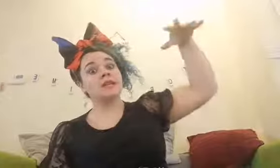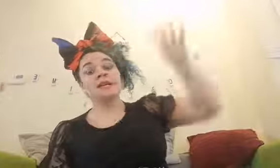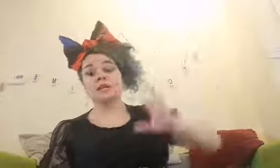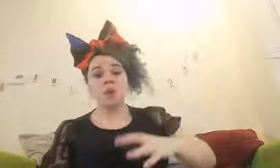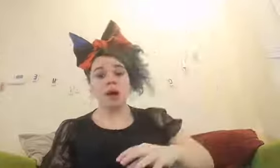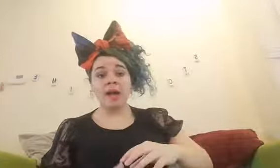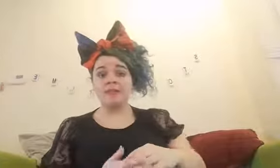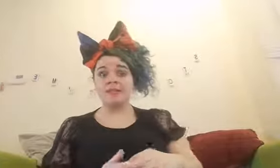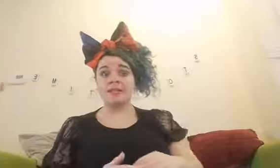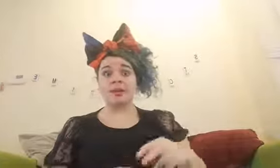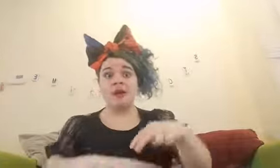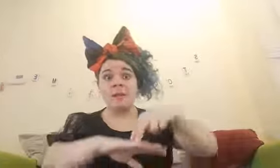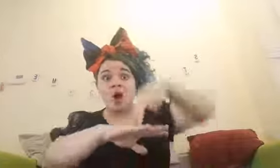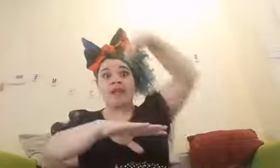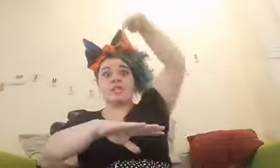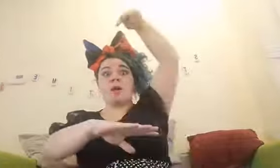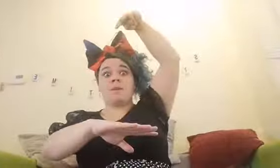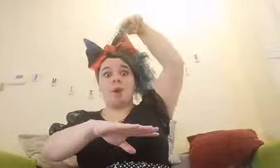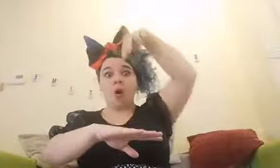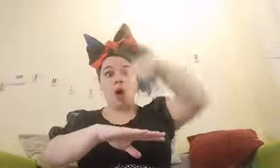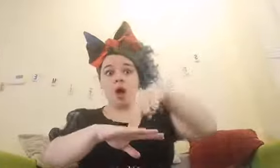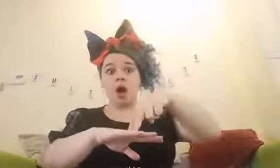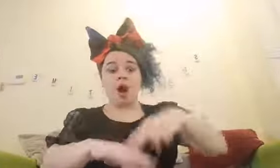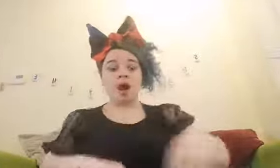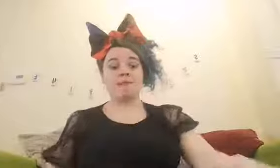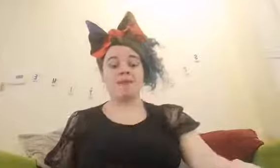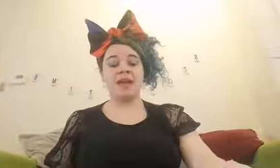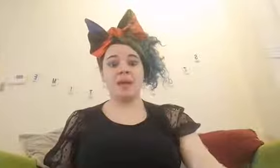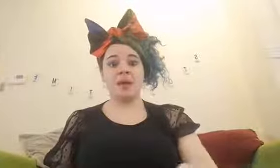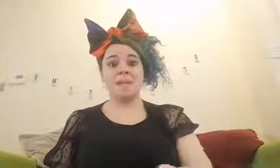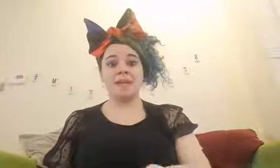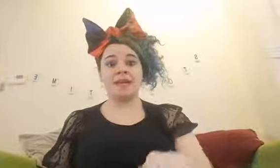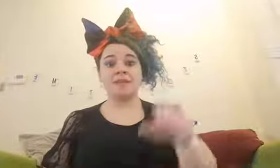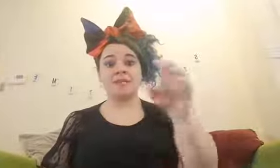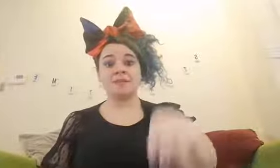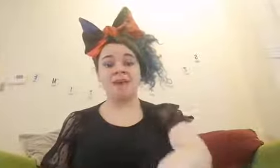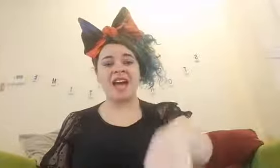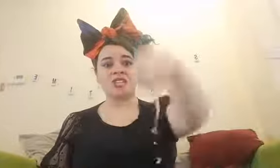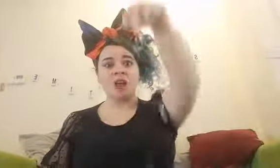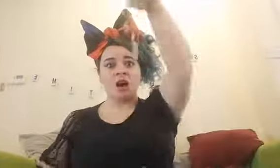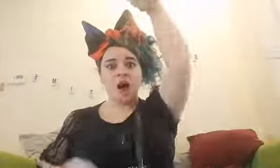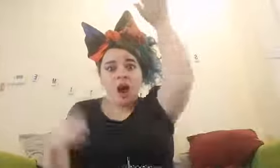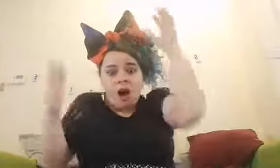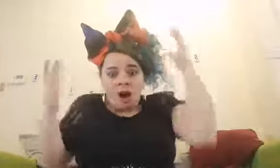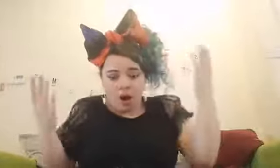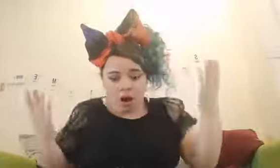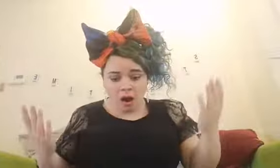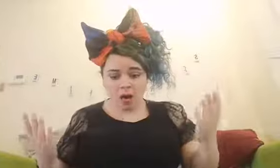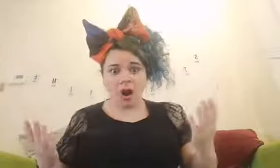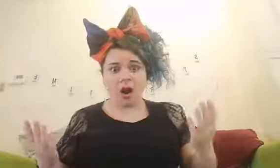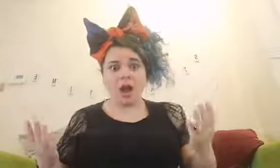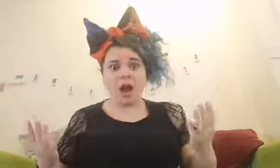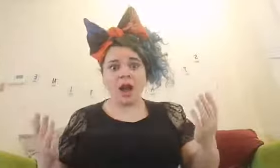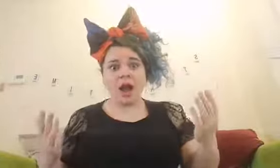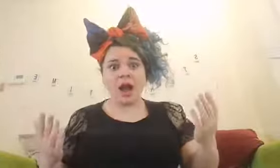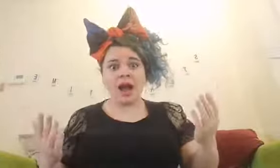so every time I jump, I make a big splash. Oh!